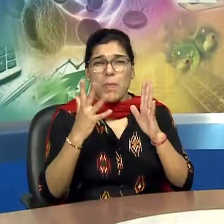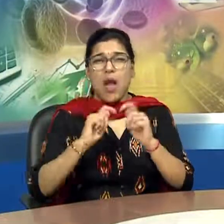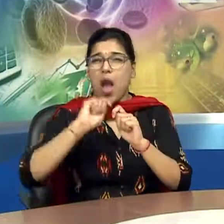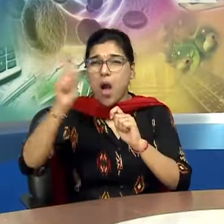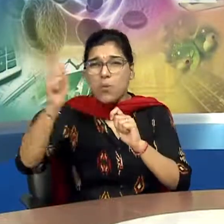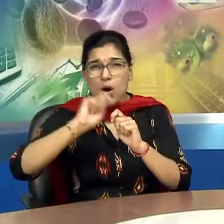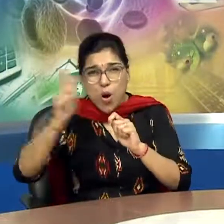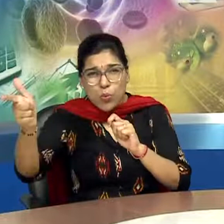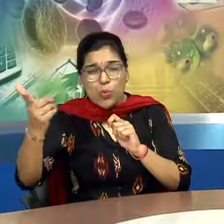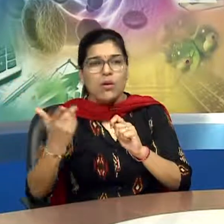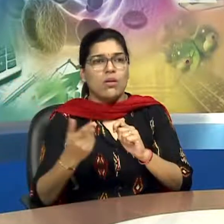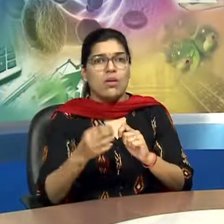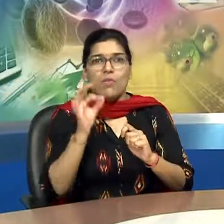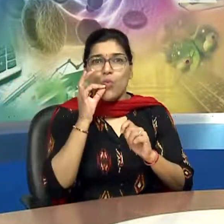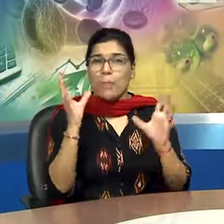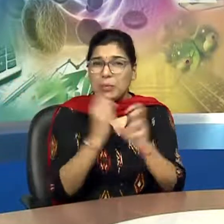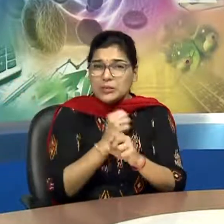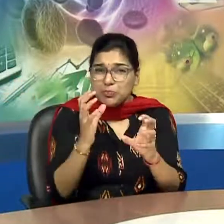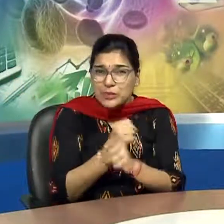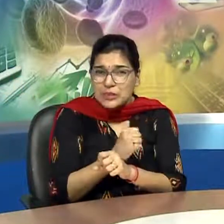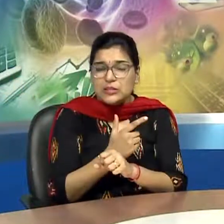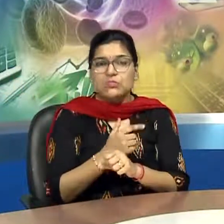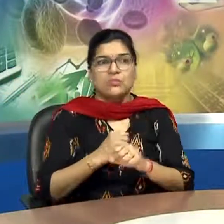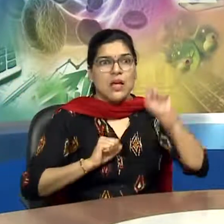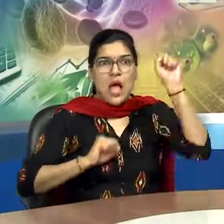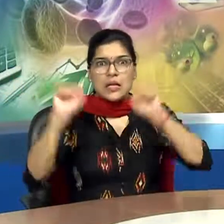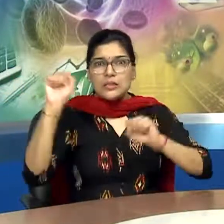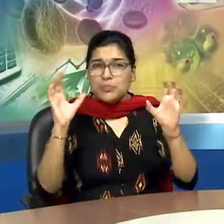So that is known as regiment.